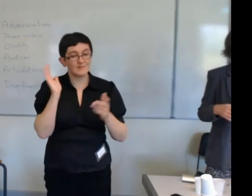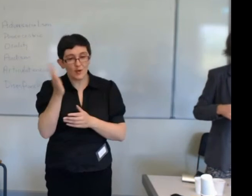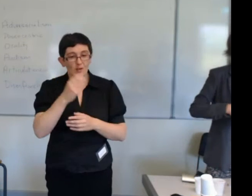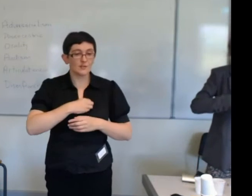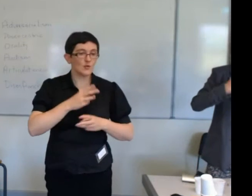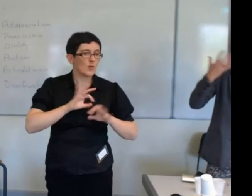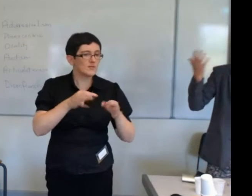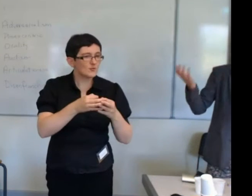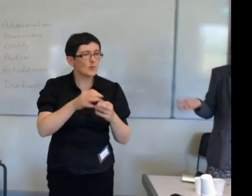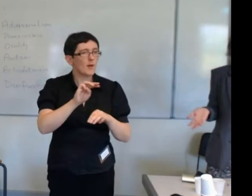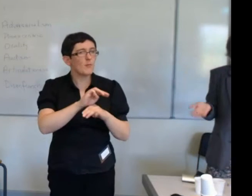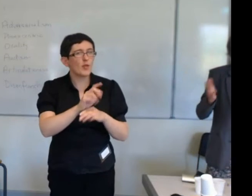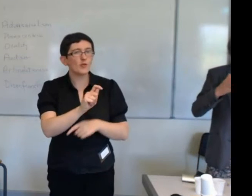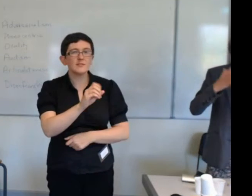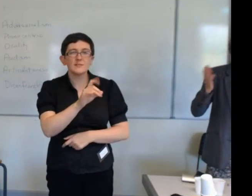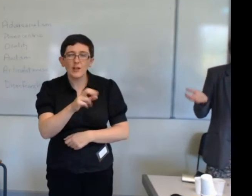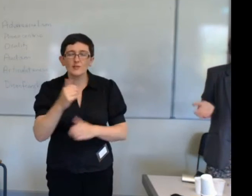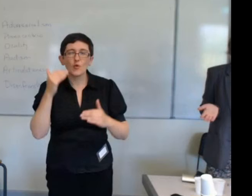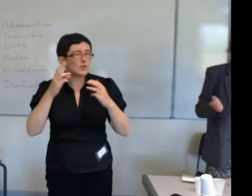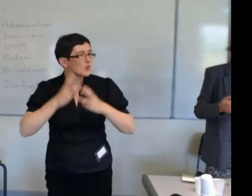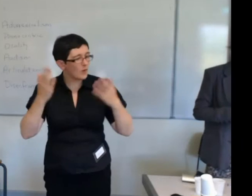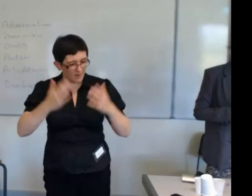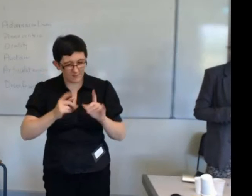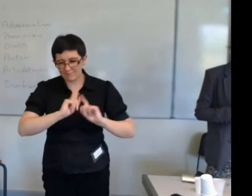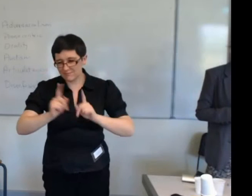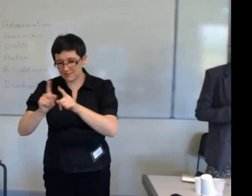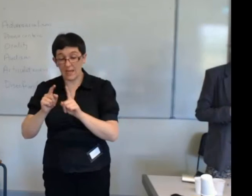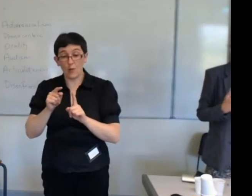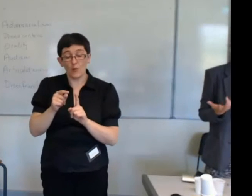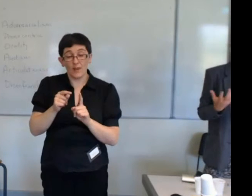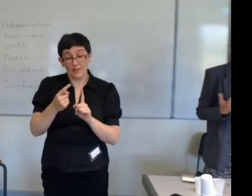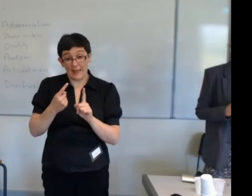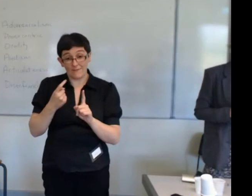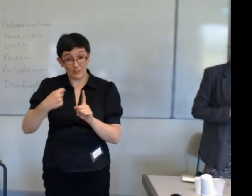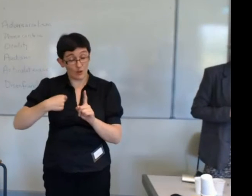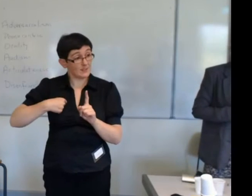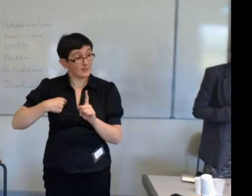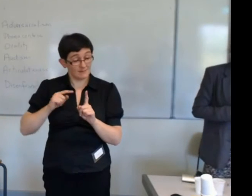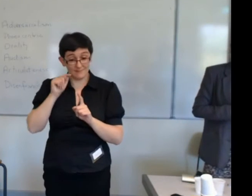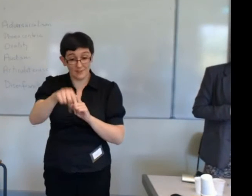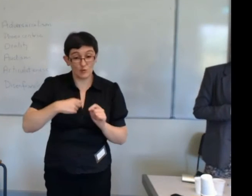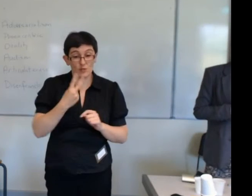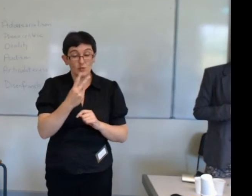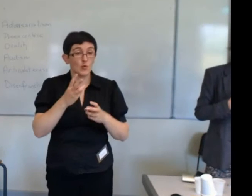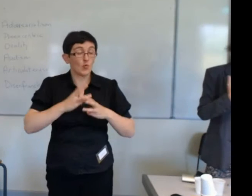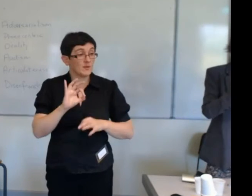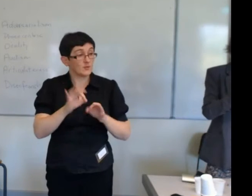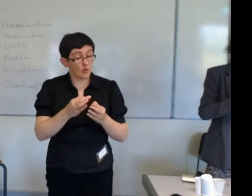toddler groups, older women's groups, whatever it was. And we got invited to speak to two women's groups. And one of them was out in the